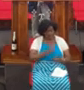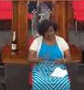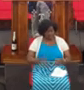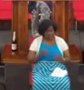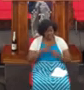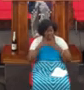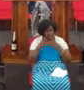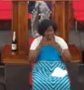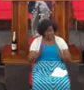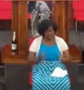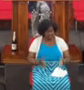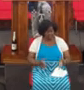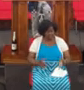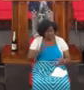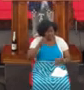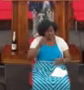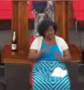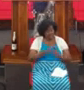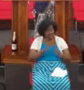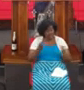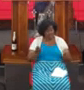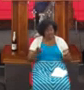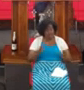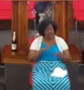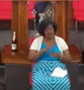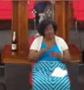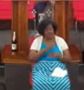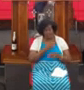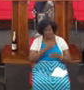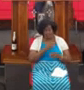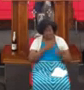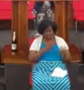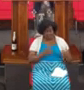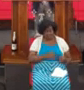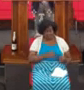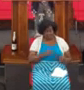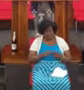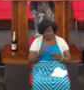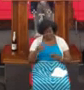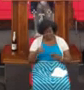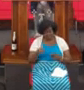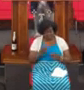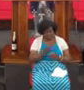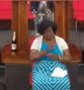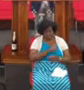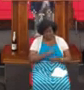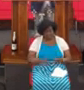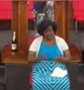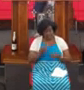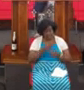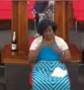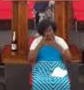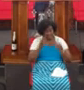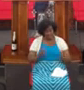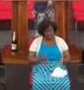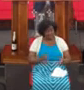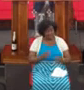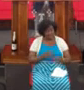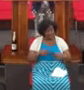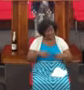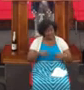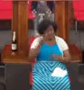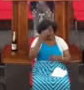sinners. Because the opening of your bowels as towards saints and sinners, it'll let them